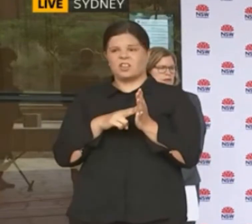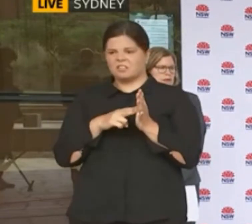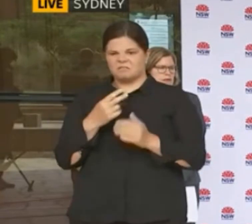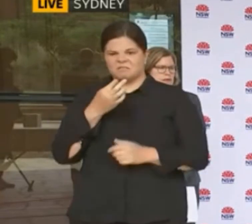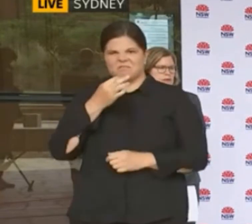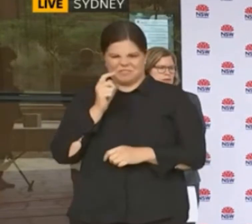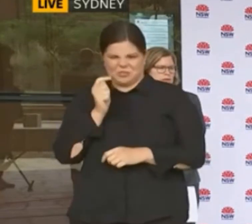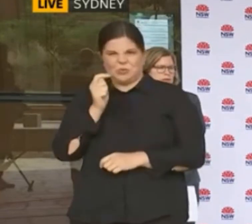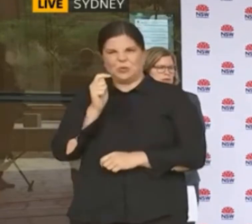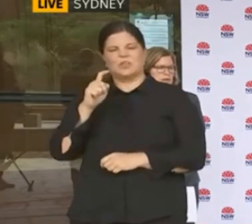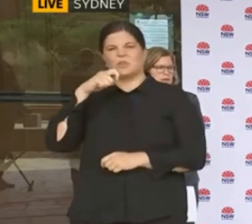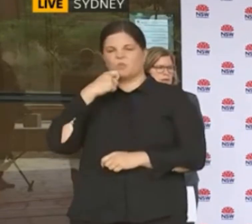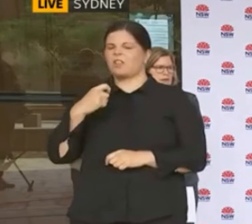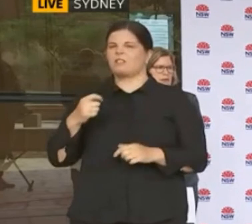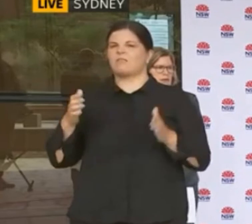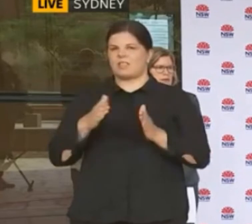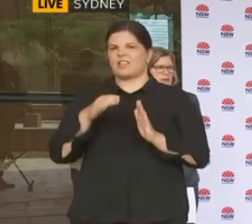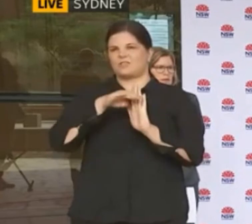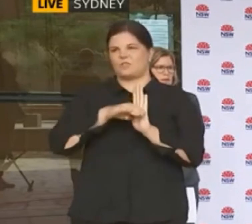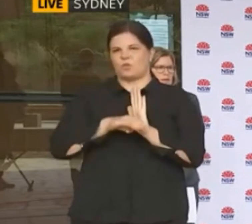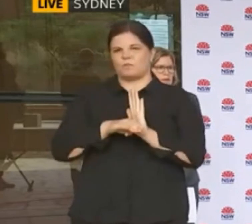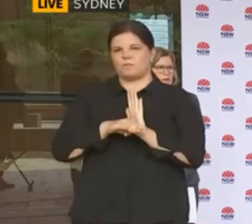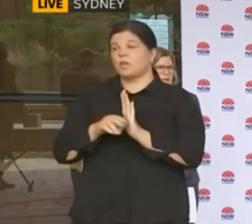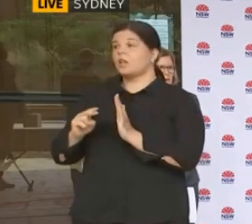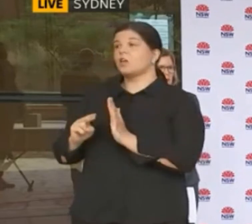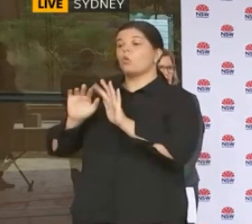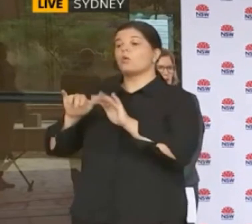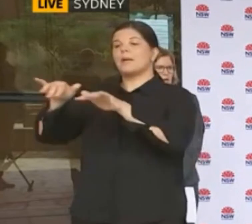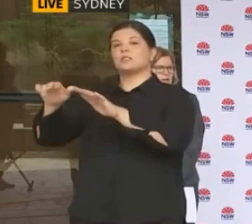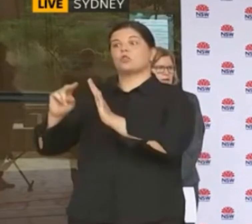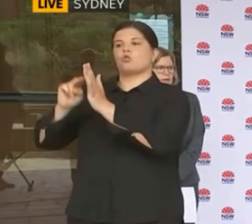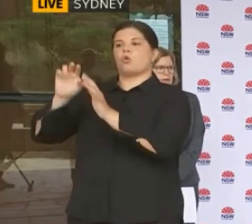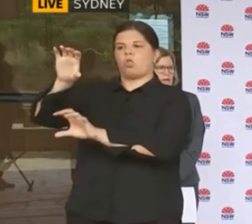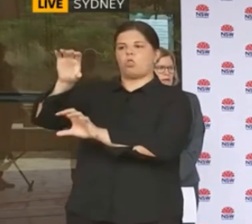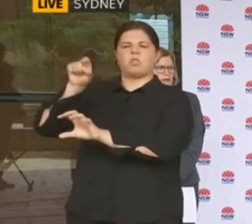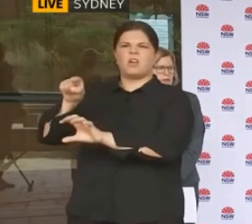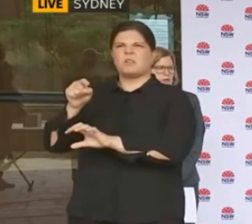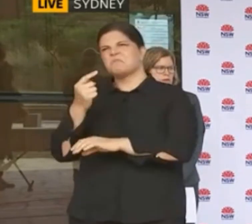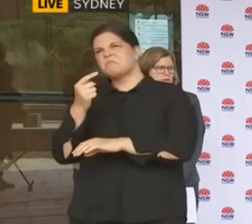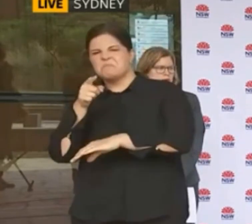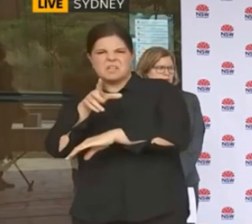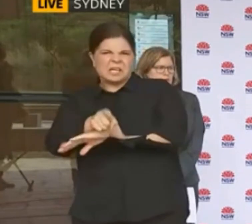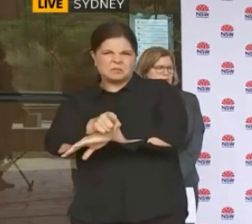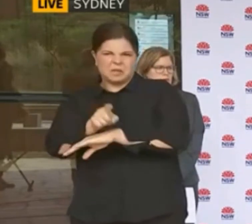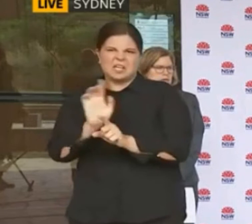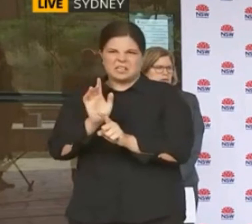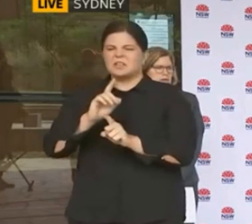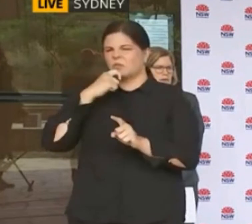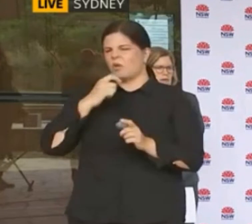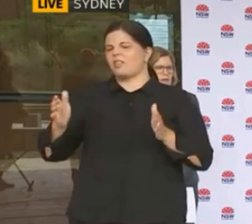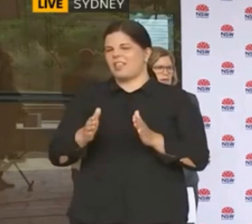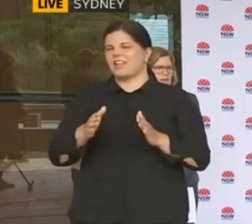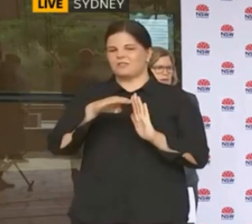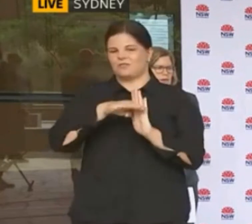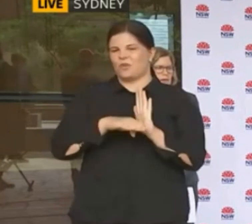to hang out, and especially also for the northern part of the northern beaches, it'll only be another week or so before you'll be able to get some relief as well, we